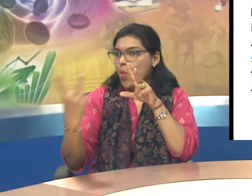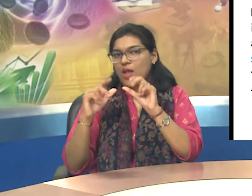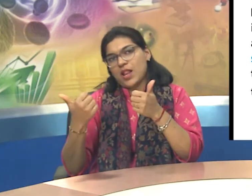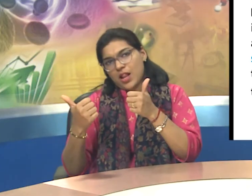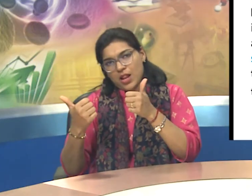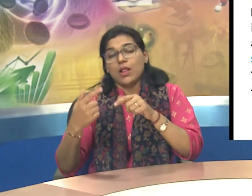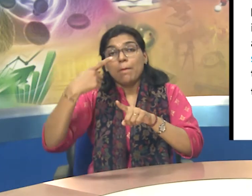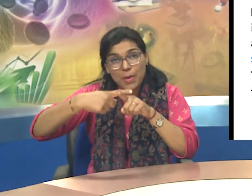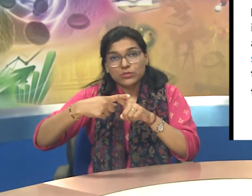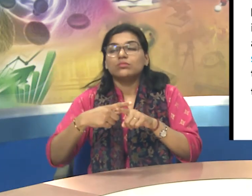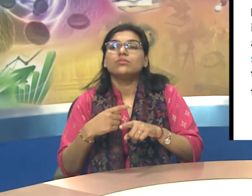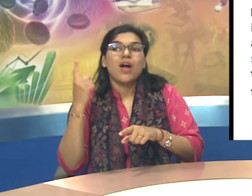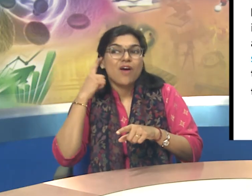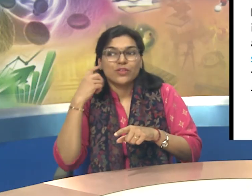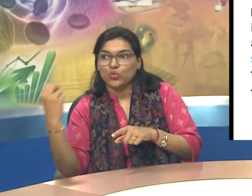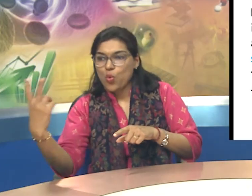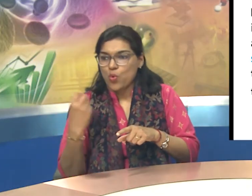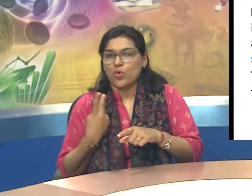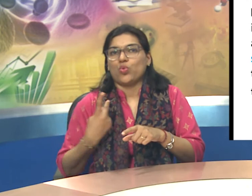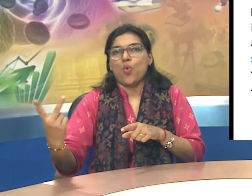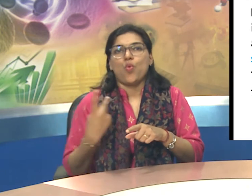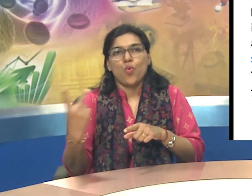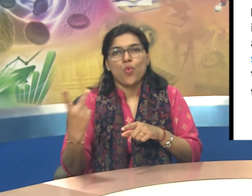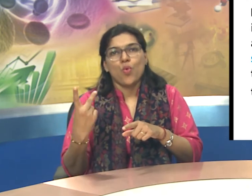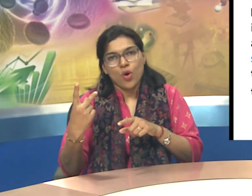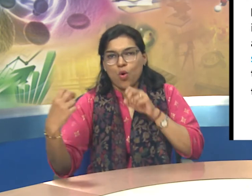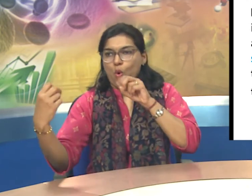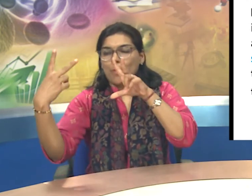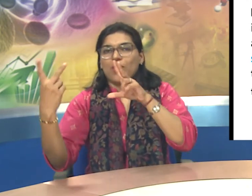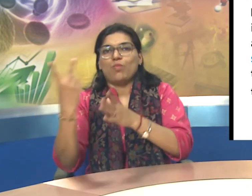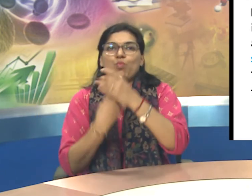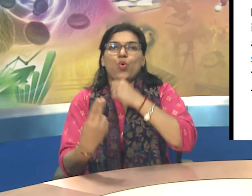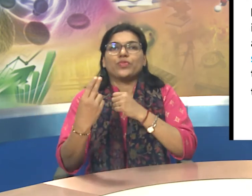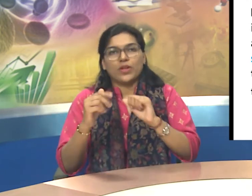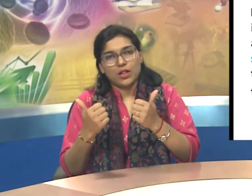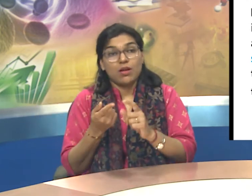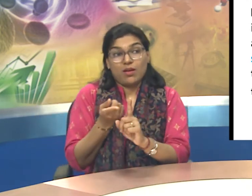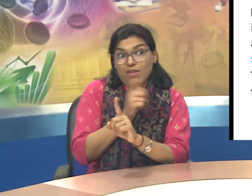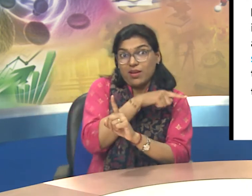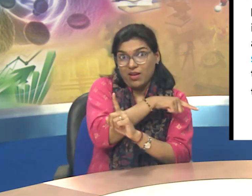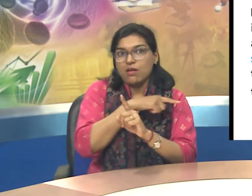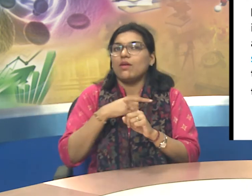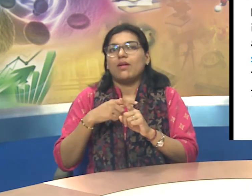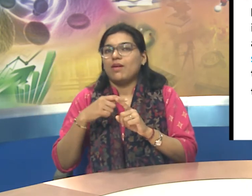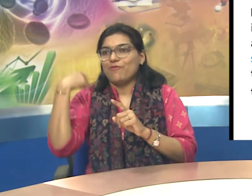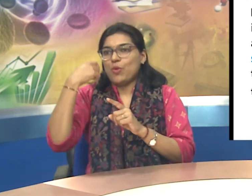at both the ends, that is studio as well as audience